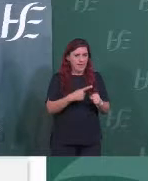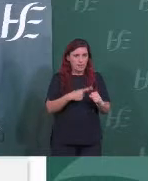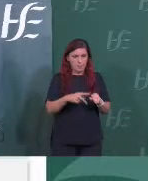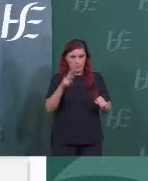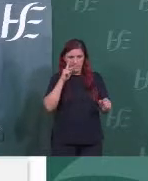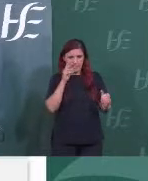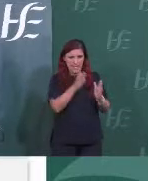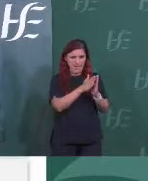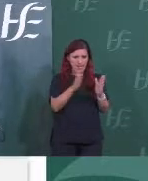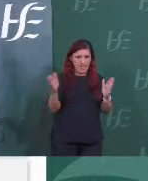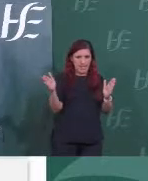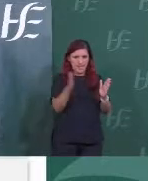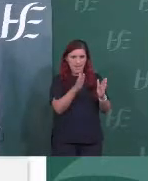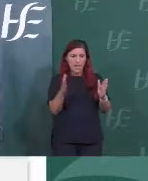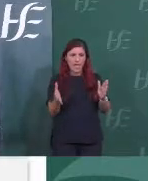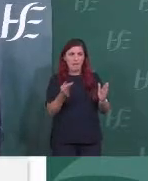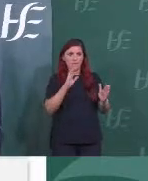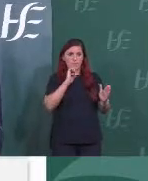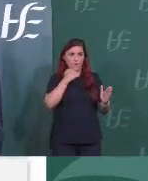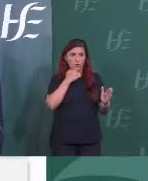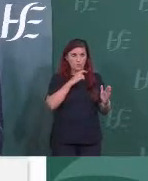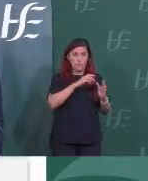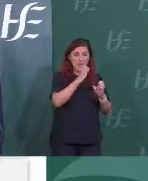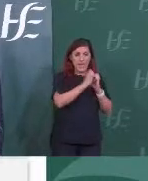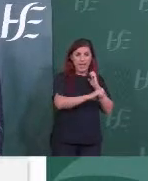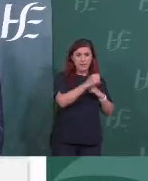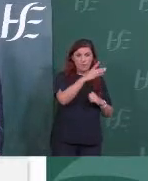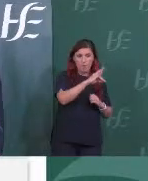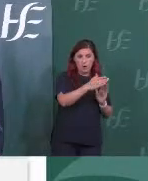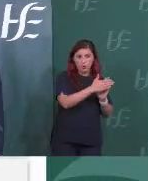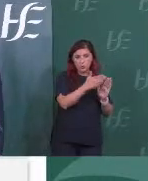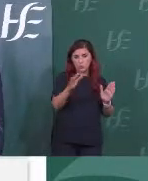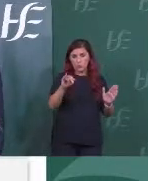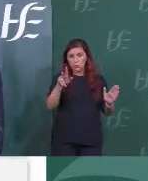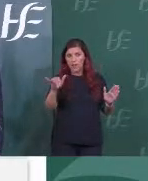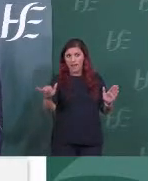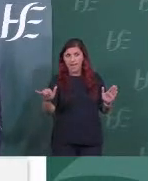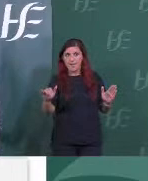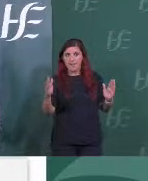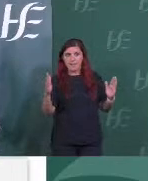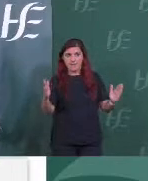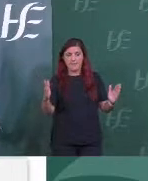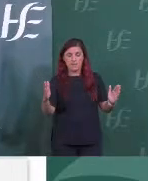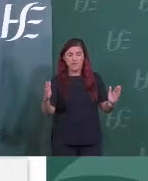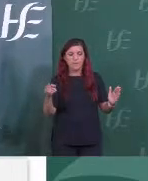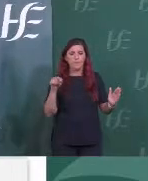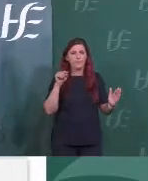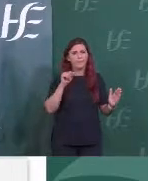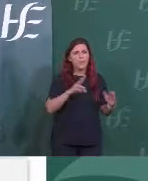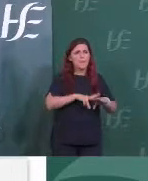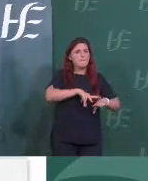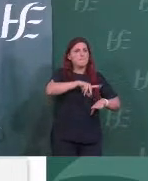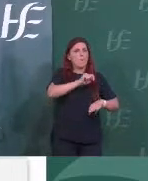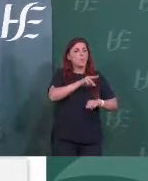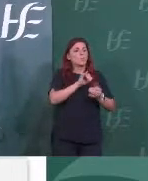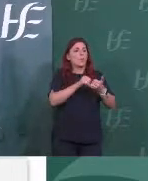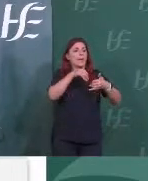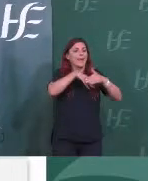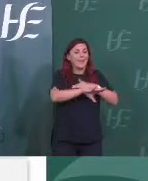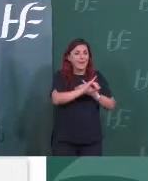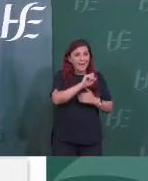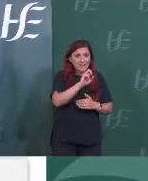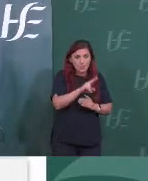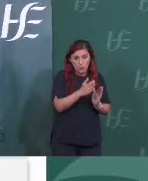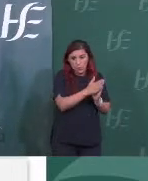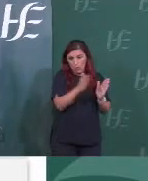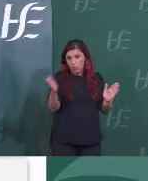COVID illness. And this is between March the 25th and July the 11th. And the majority of ITU admissions in this time